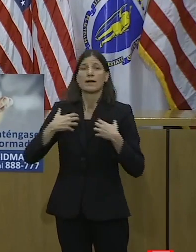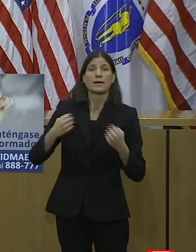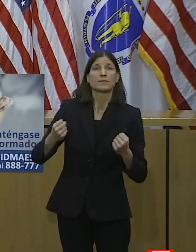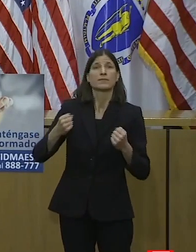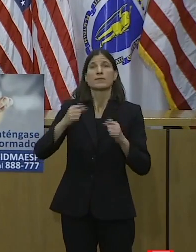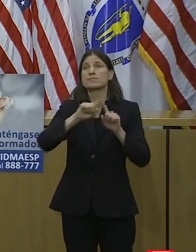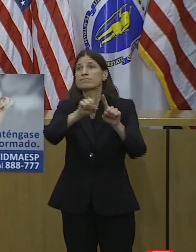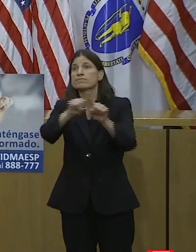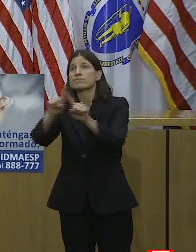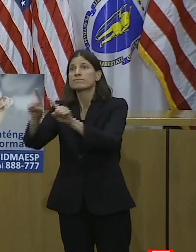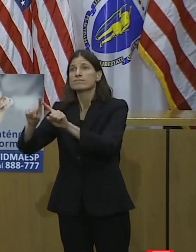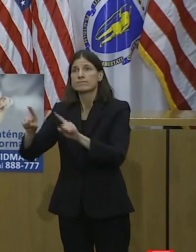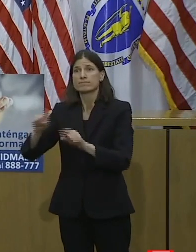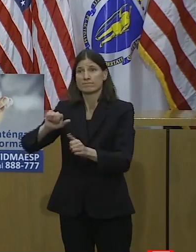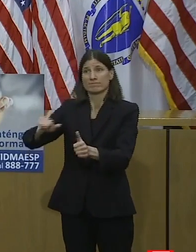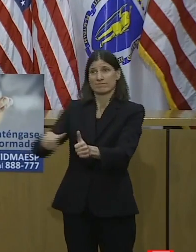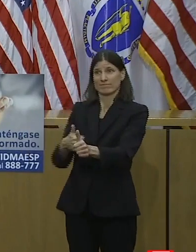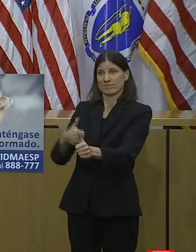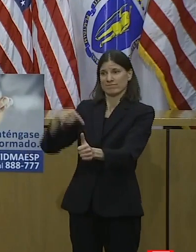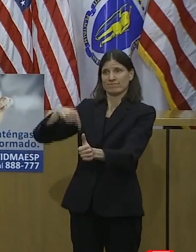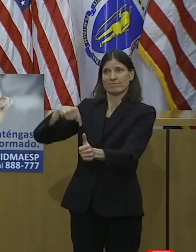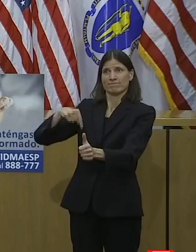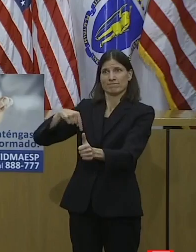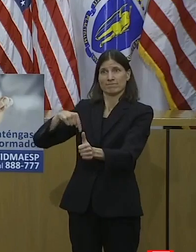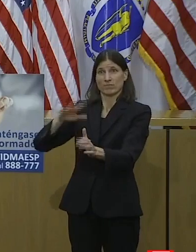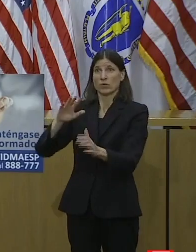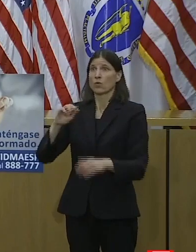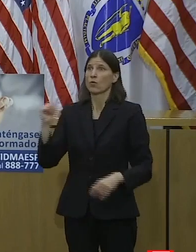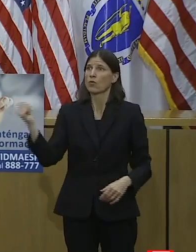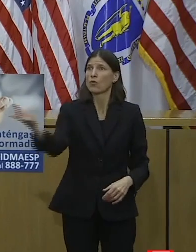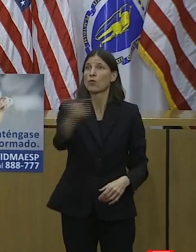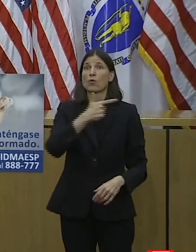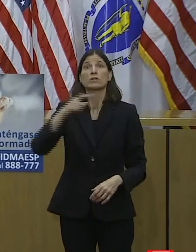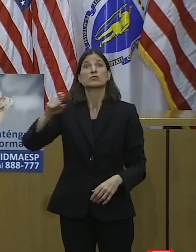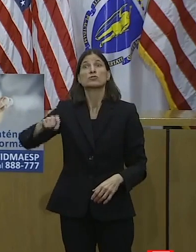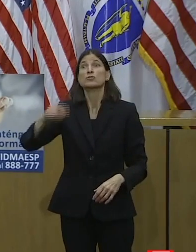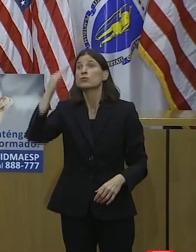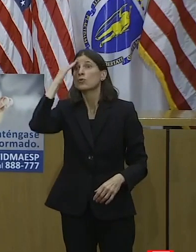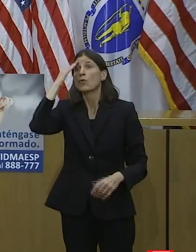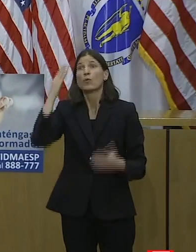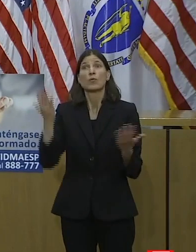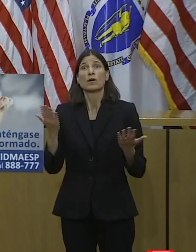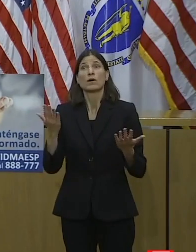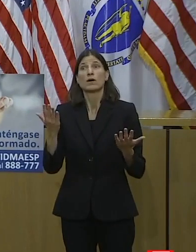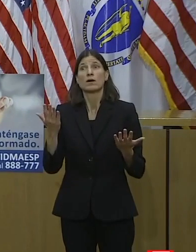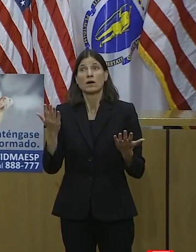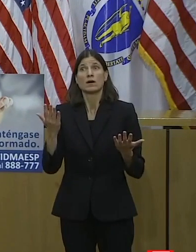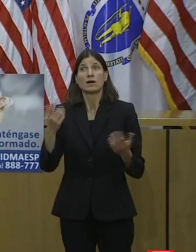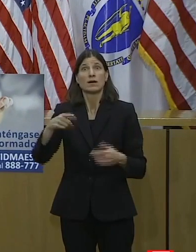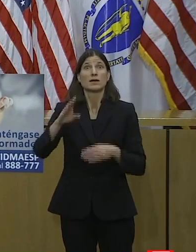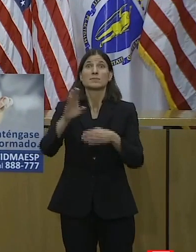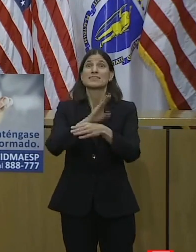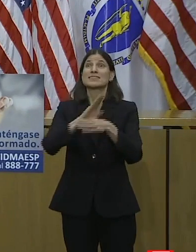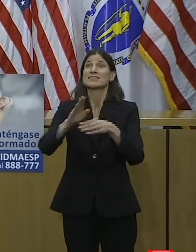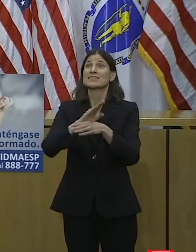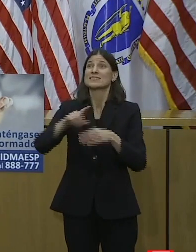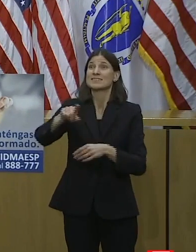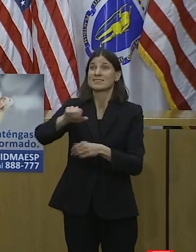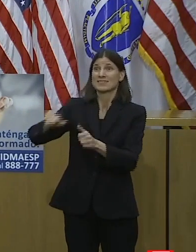just in time, which is kind of the inventory model that everybody's used for a really long time to avoid putting working capital